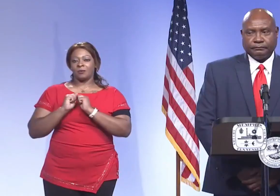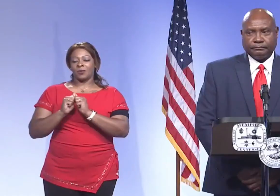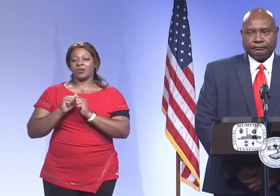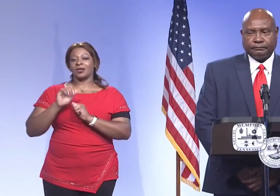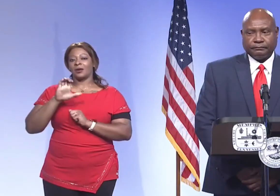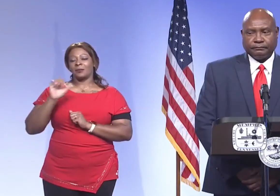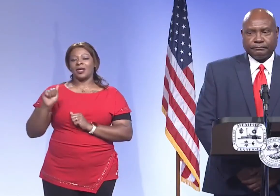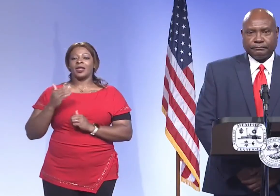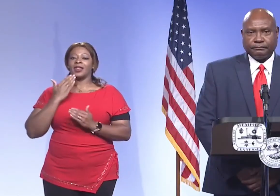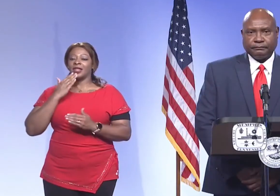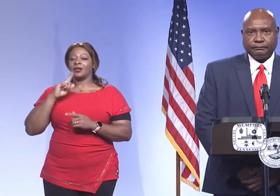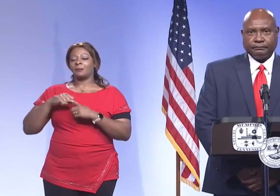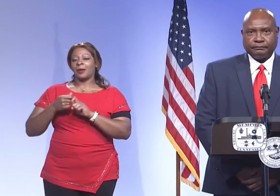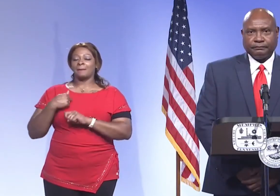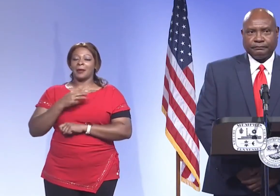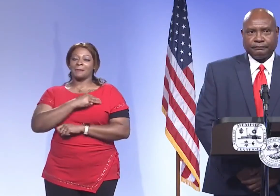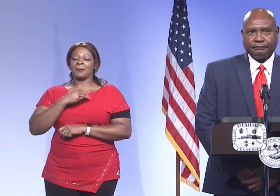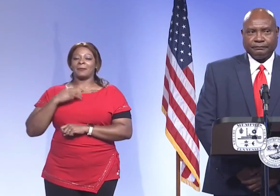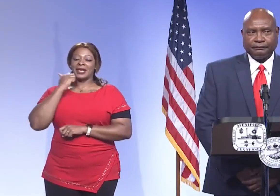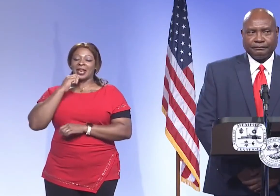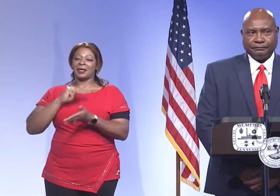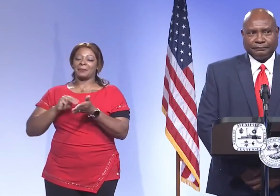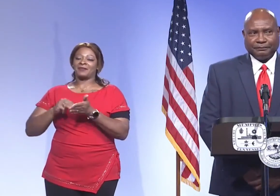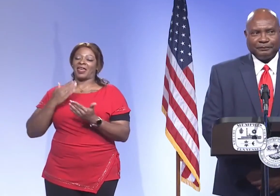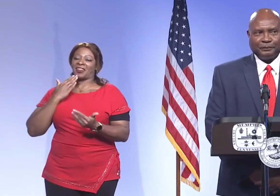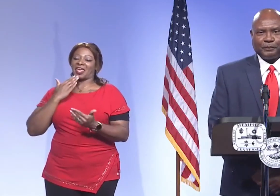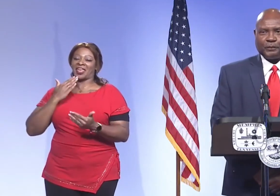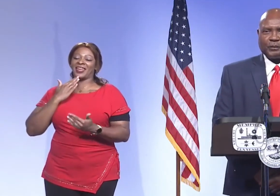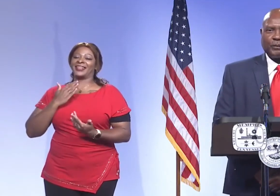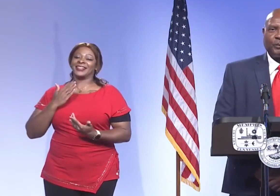nice of you to make me a member of the Daily Memphian. Thank you.